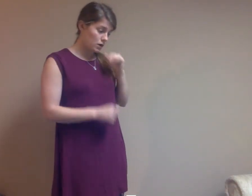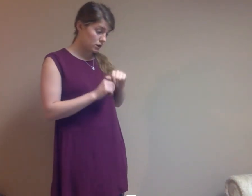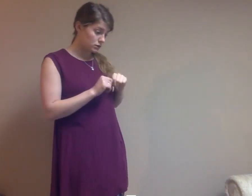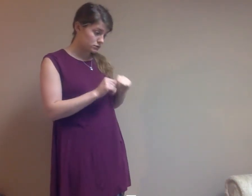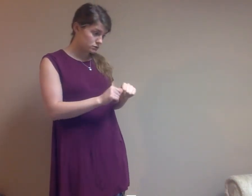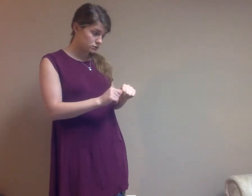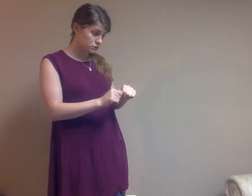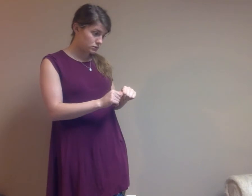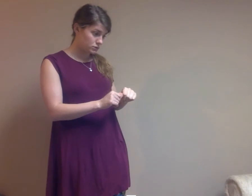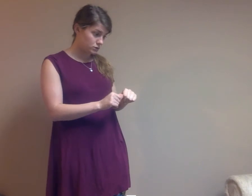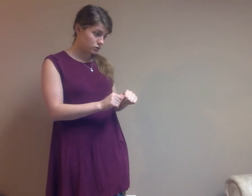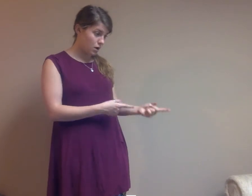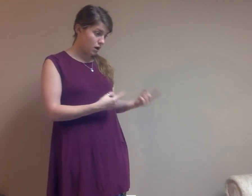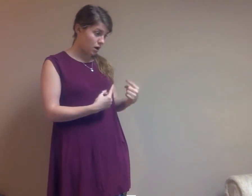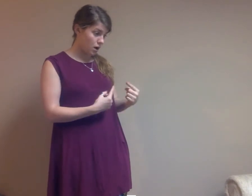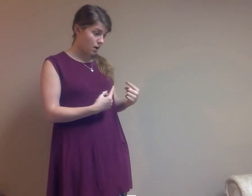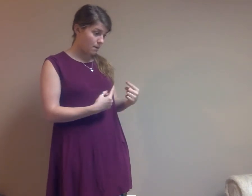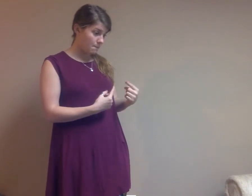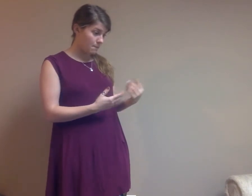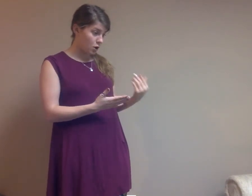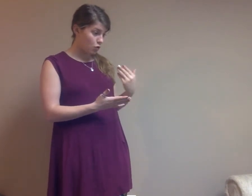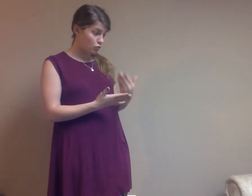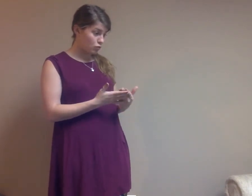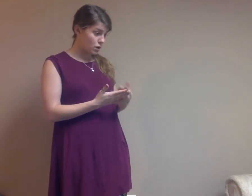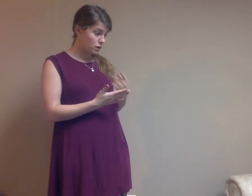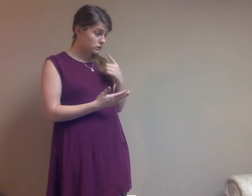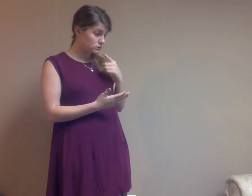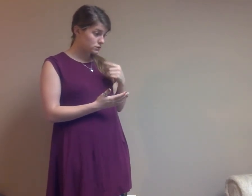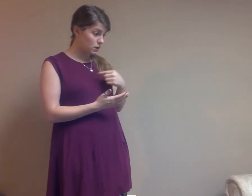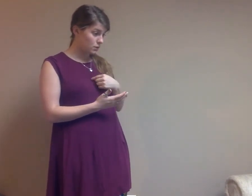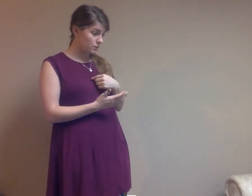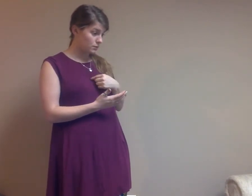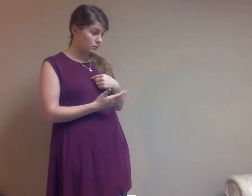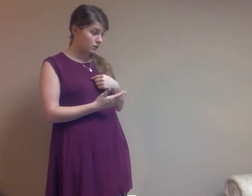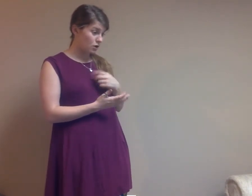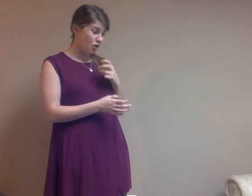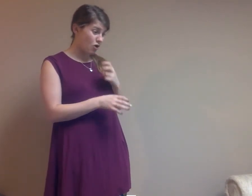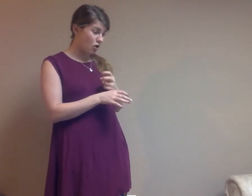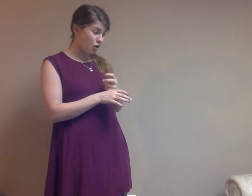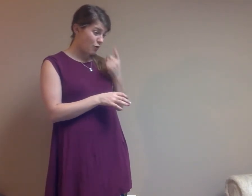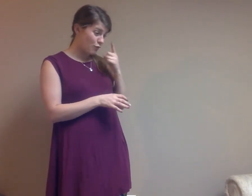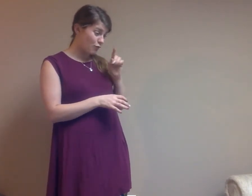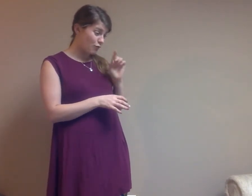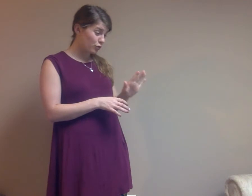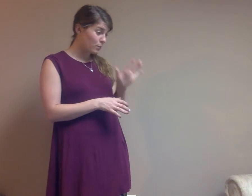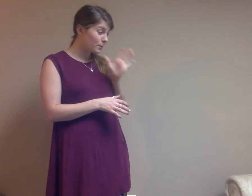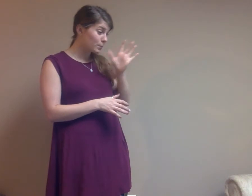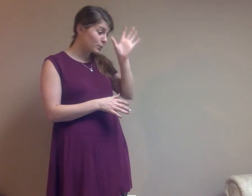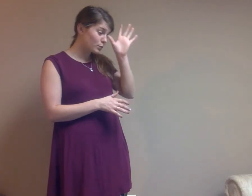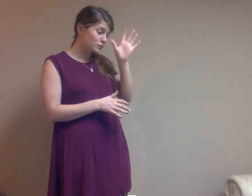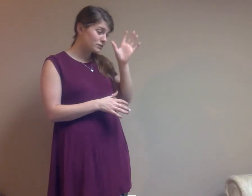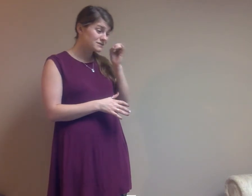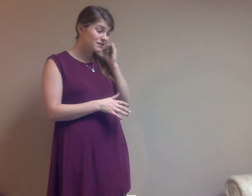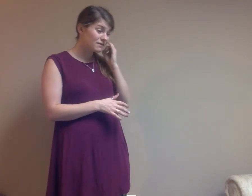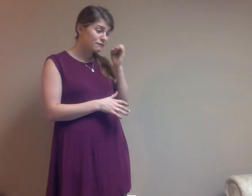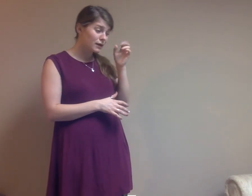so upset, because they're, you know, a far way away, and they can't do anything, but they want to help you, and